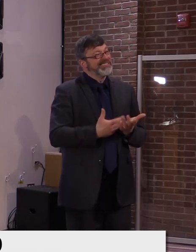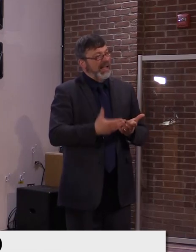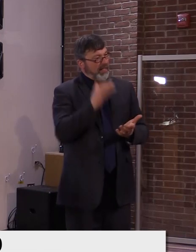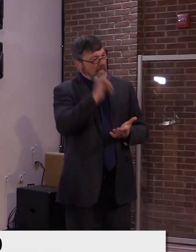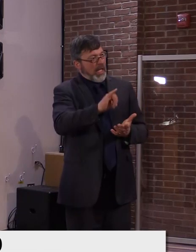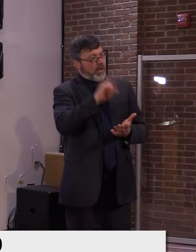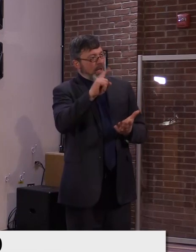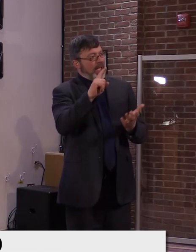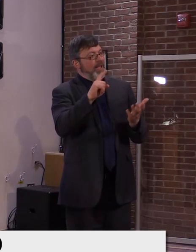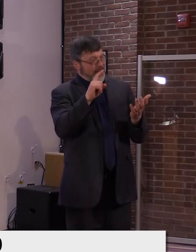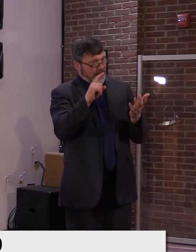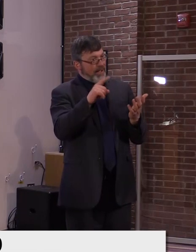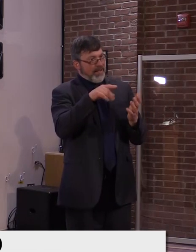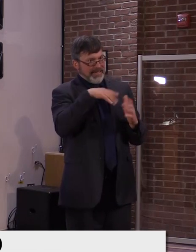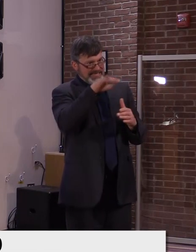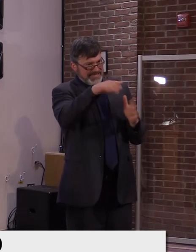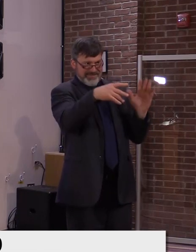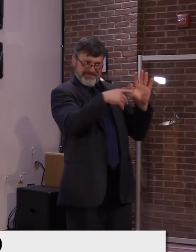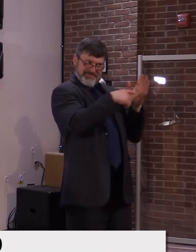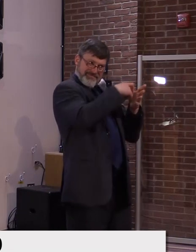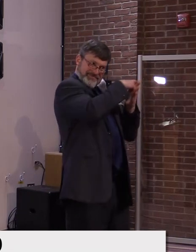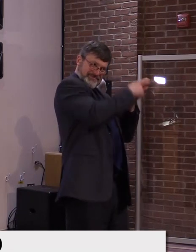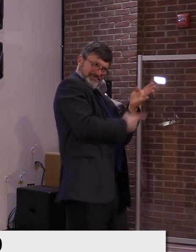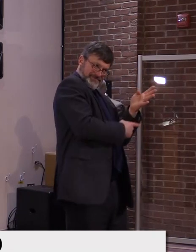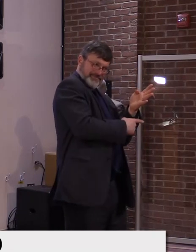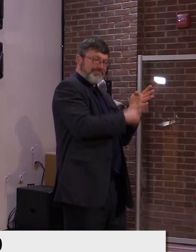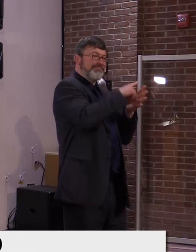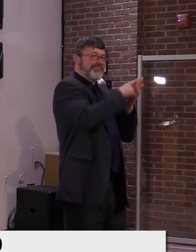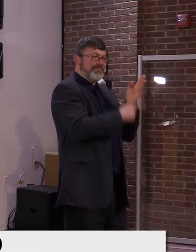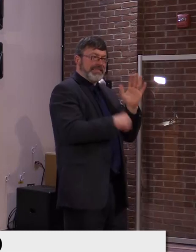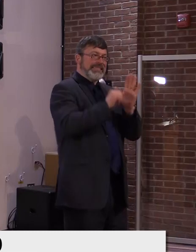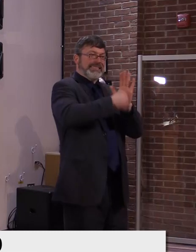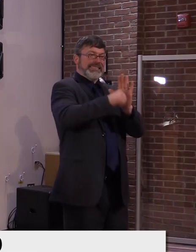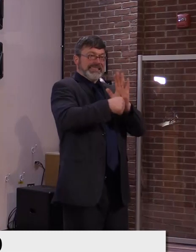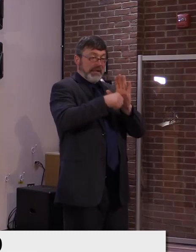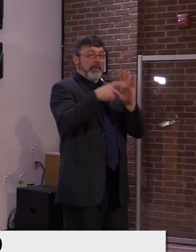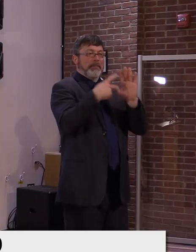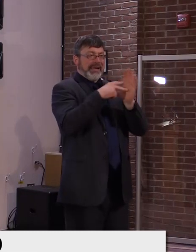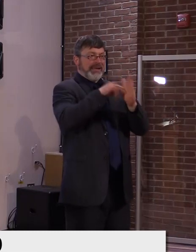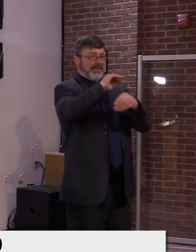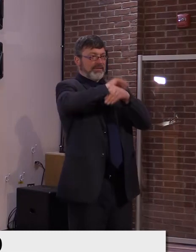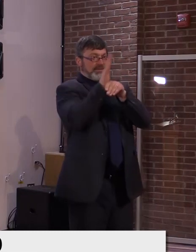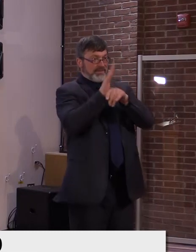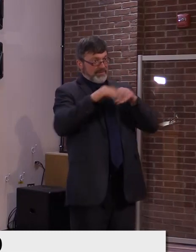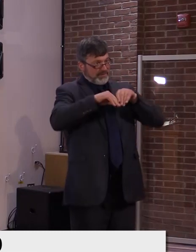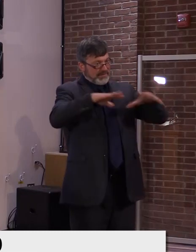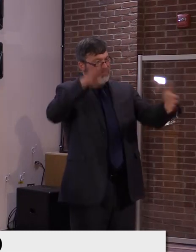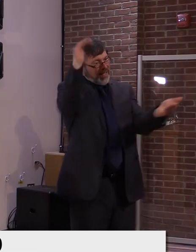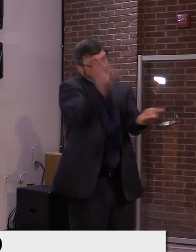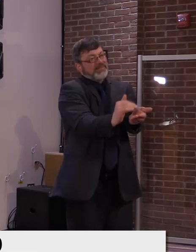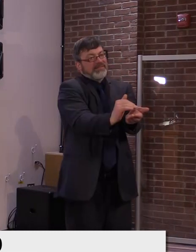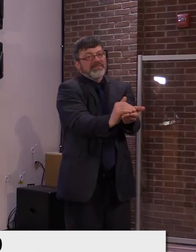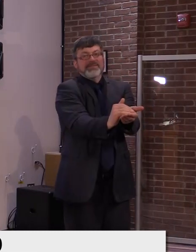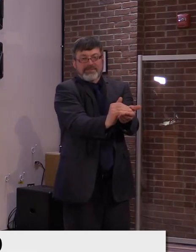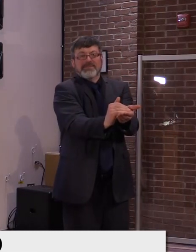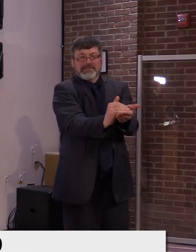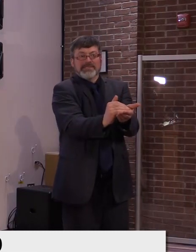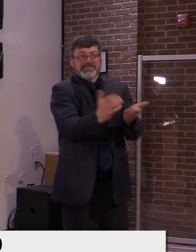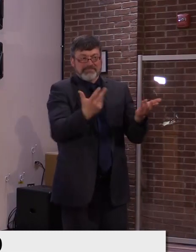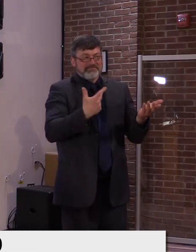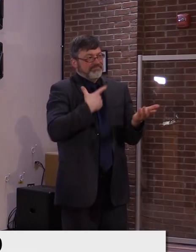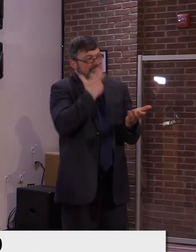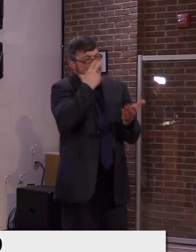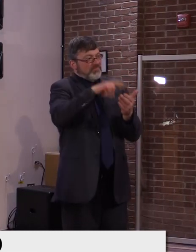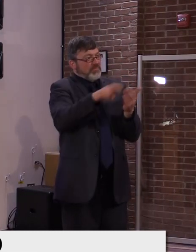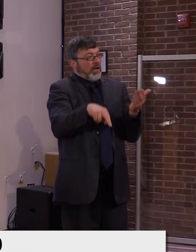believe that we can reduce the amount of transmission. And I think, again, that communities can play a part